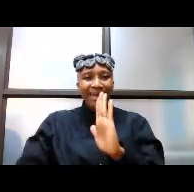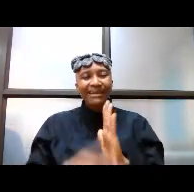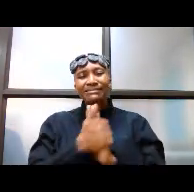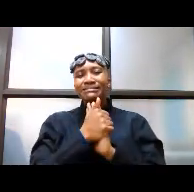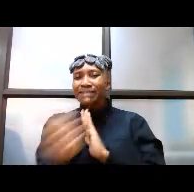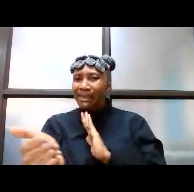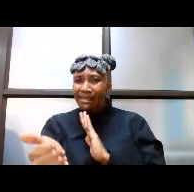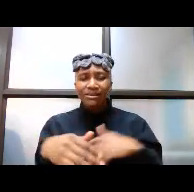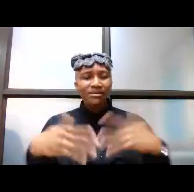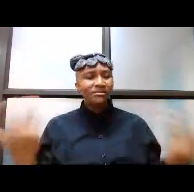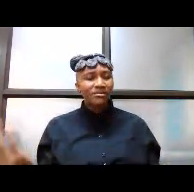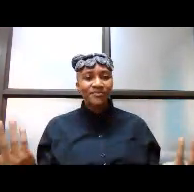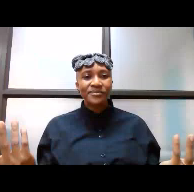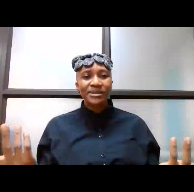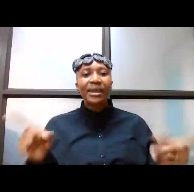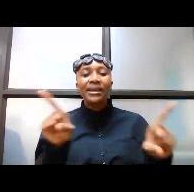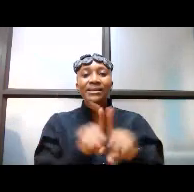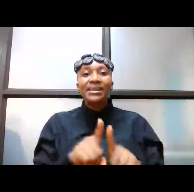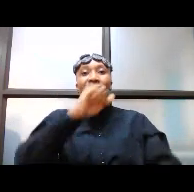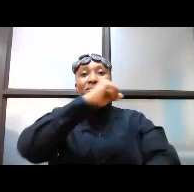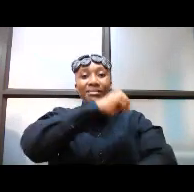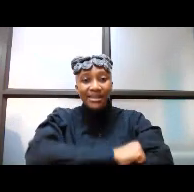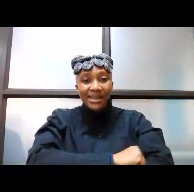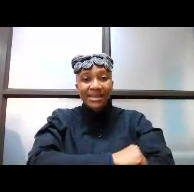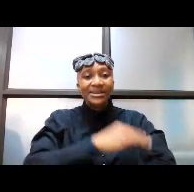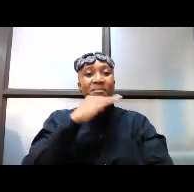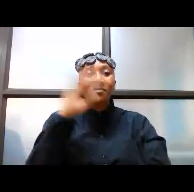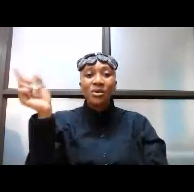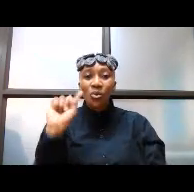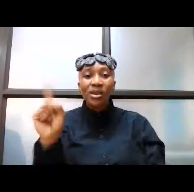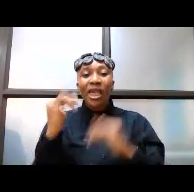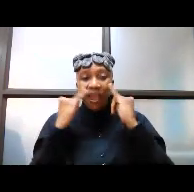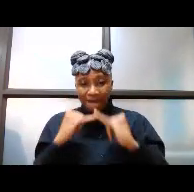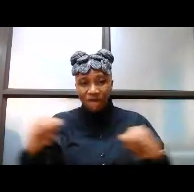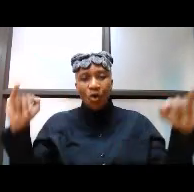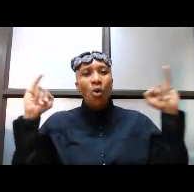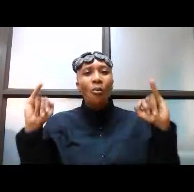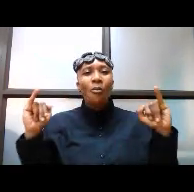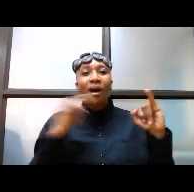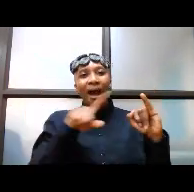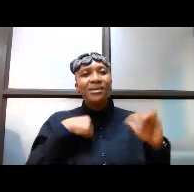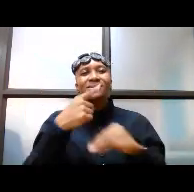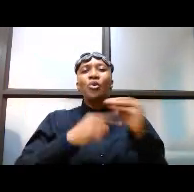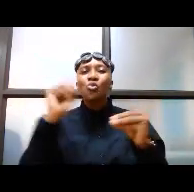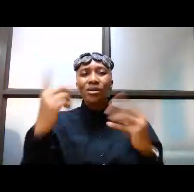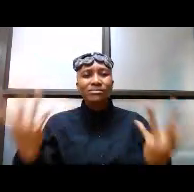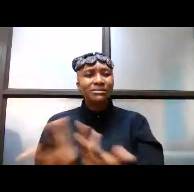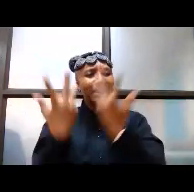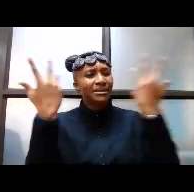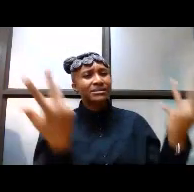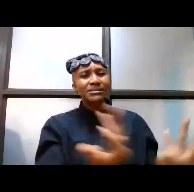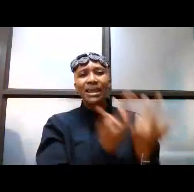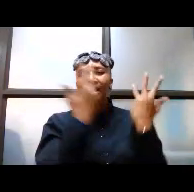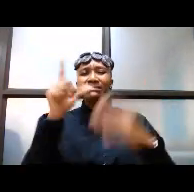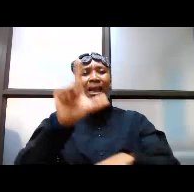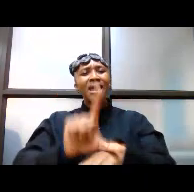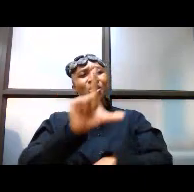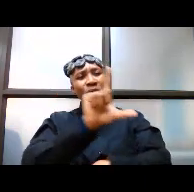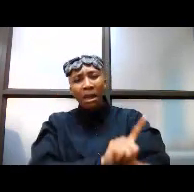And then the learners, they also informed us of sort of the challenges that they have with the curriculum and so